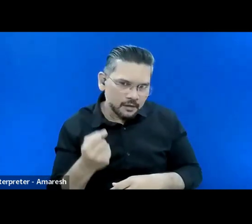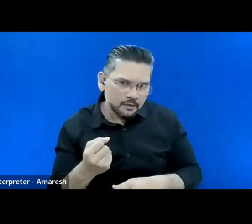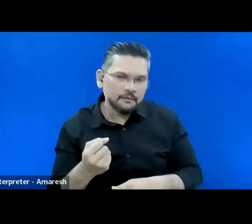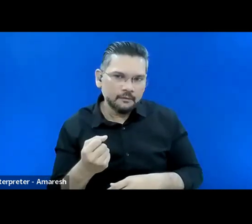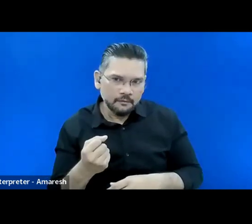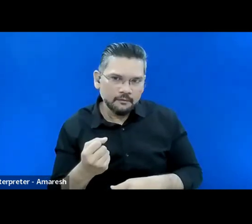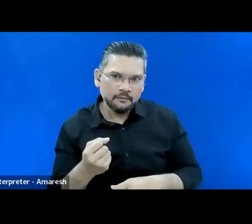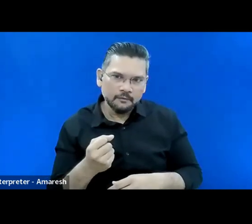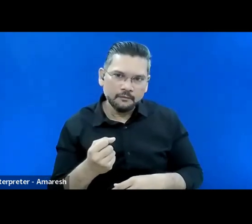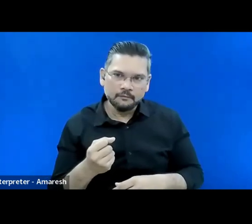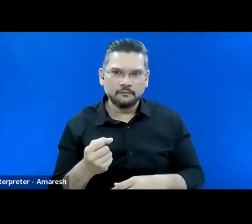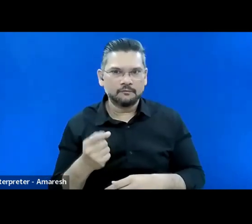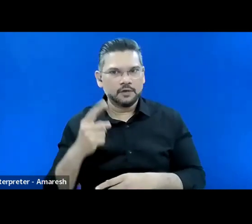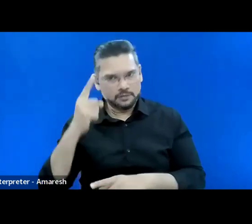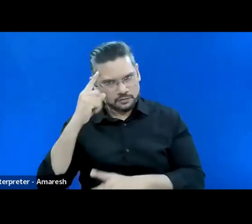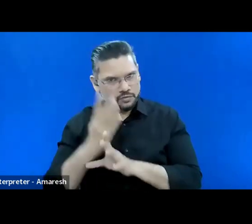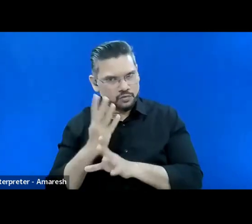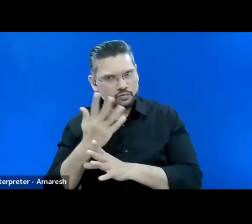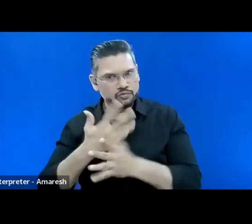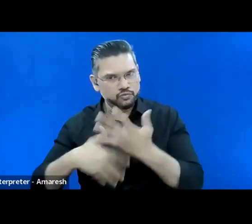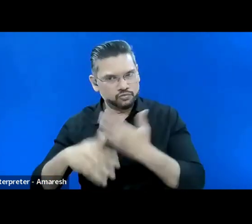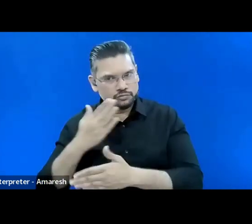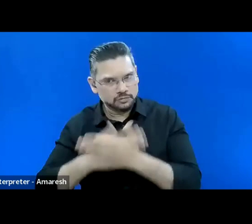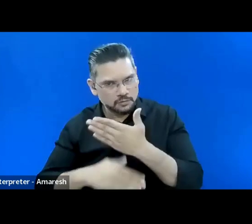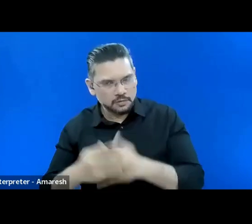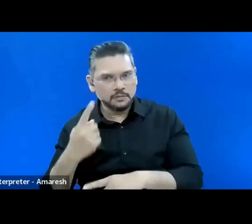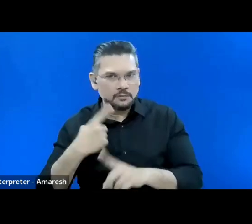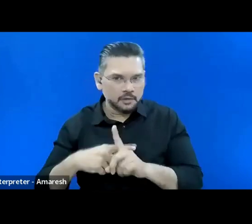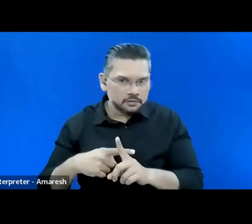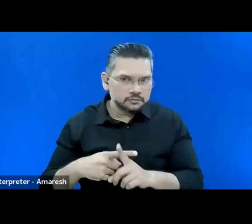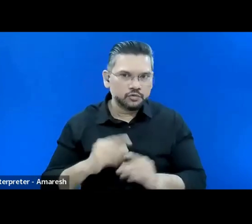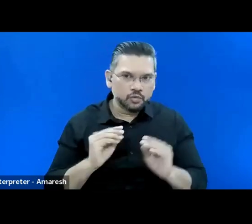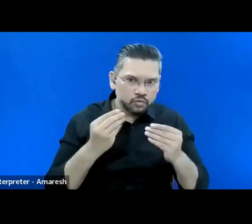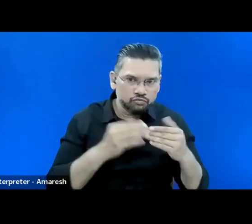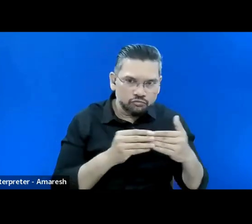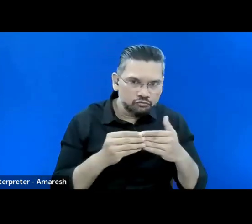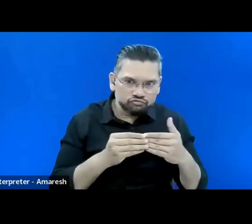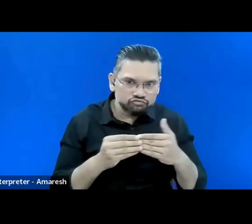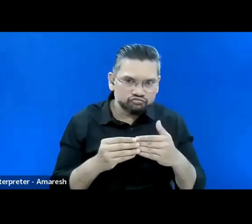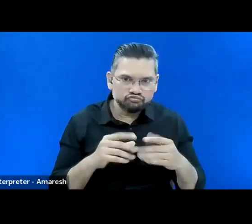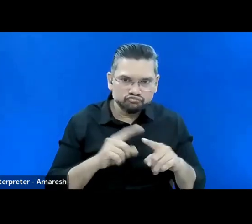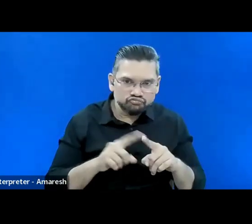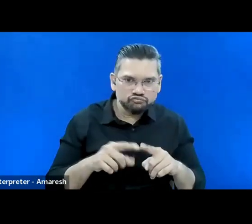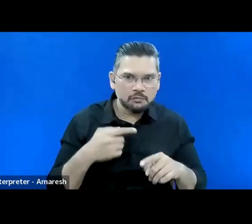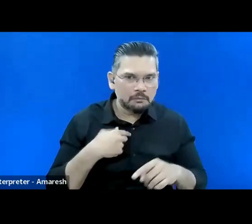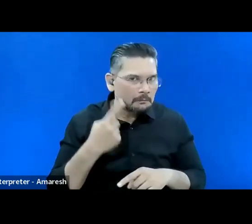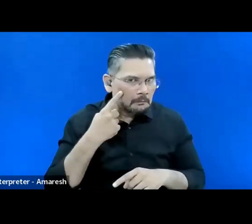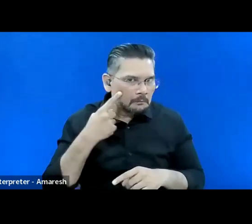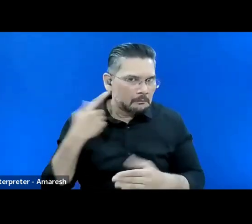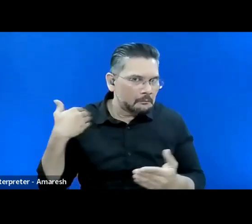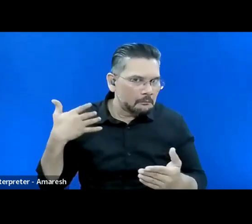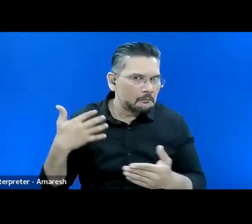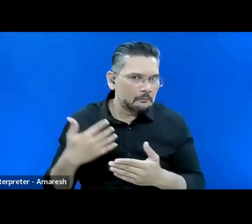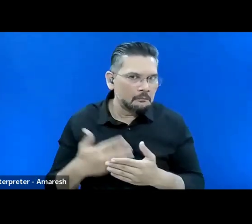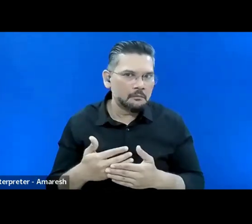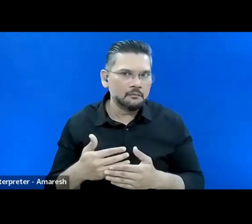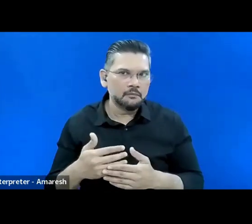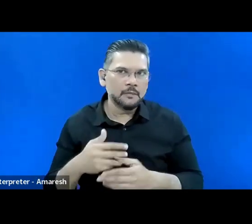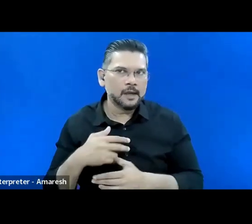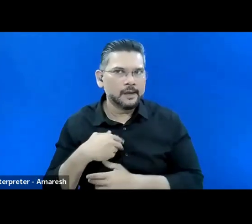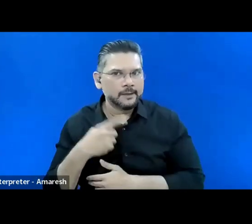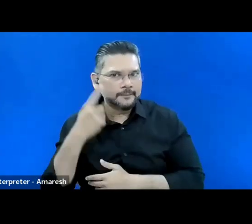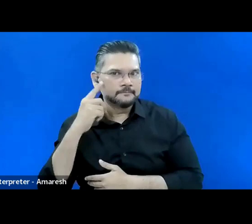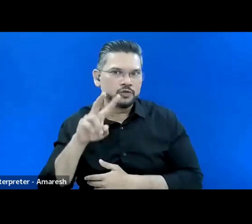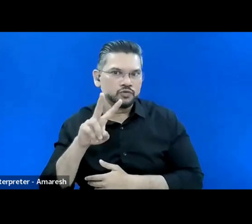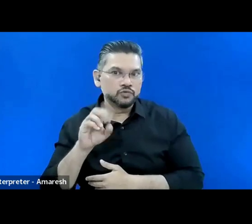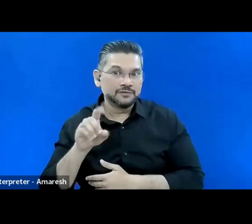leadership. We've seen it very strongly in the work that we have been doing, especially since 2015,